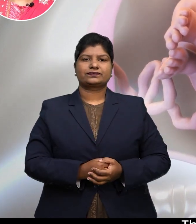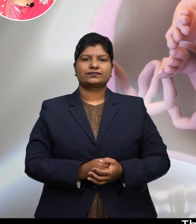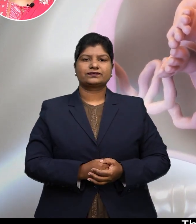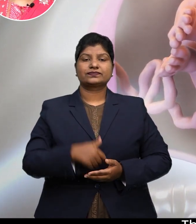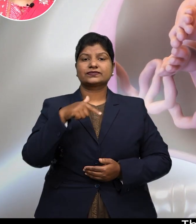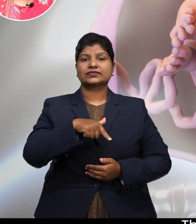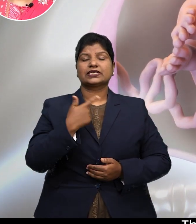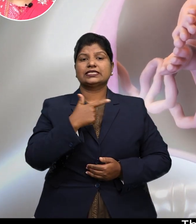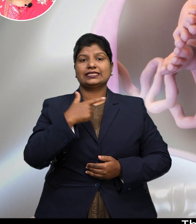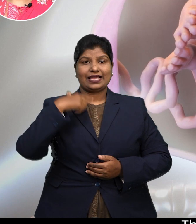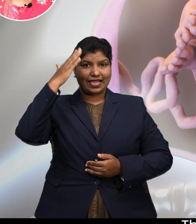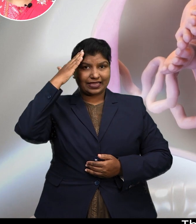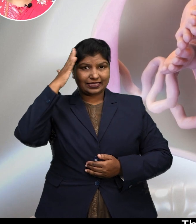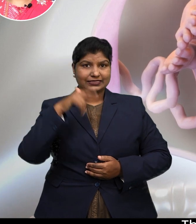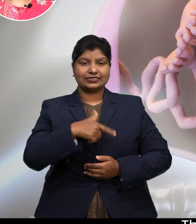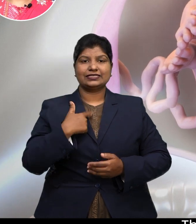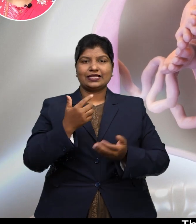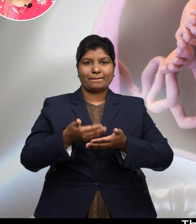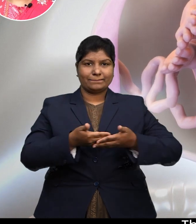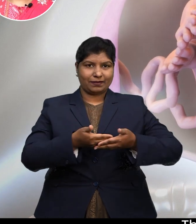The head of the fetus